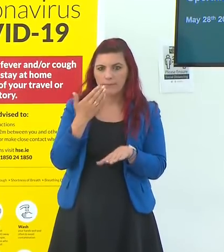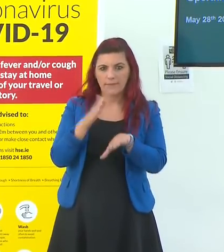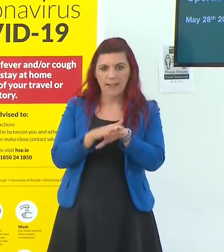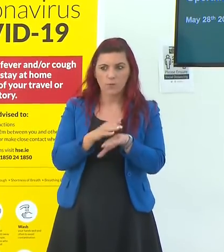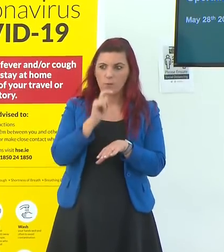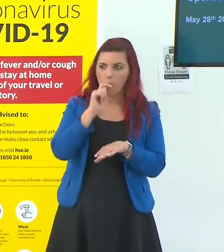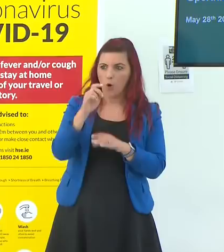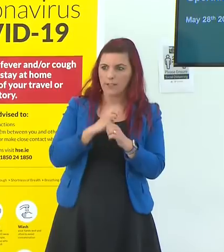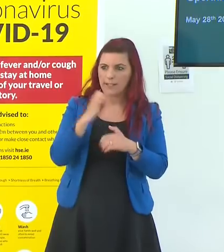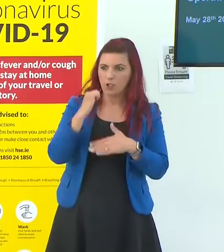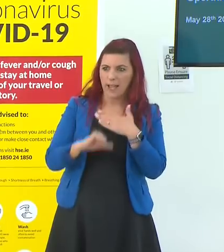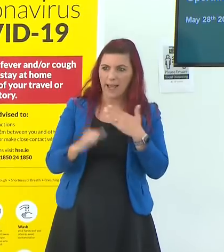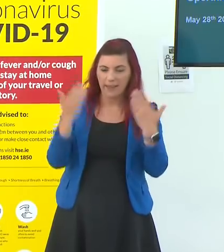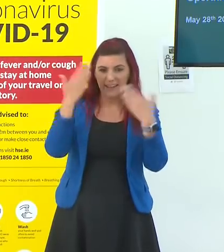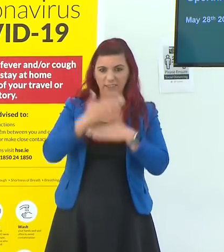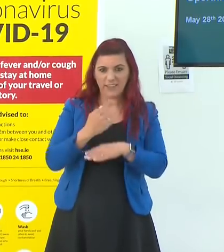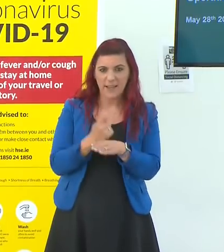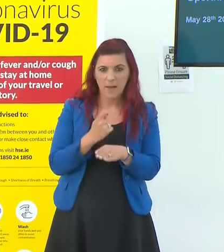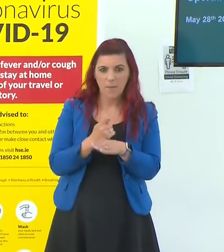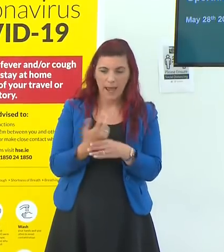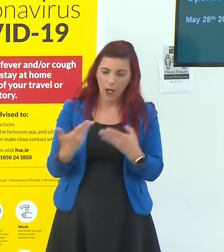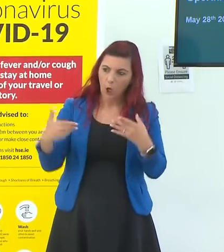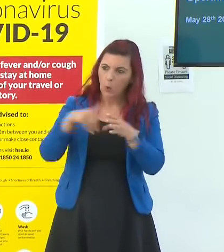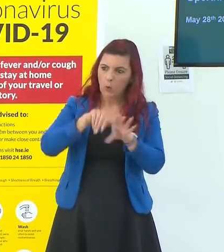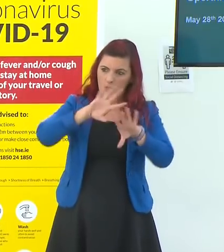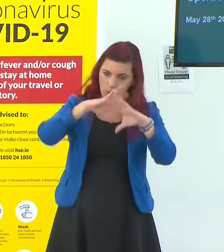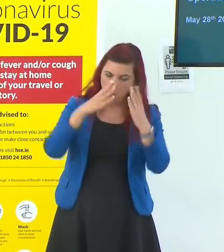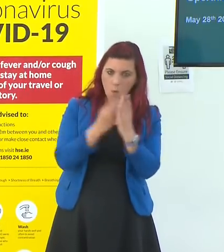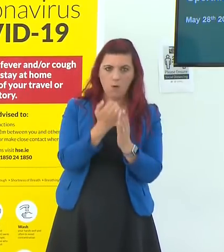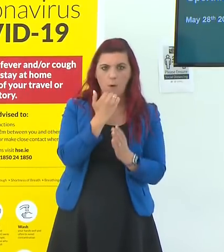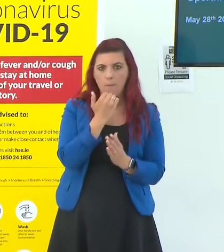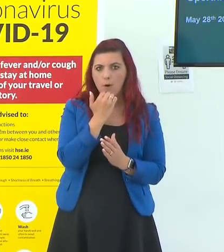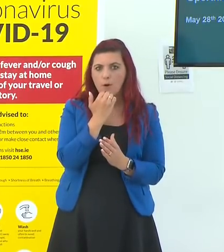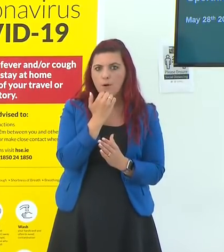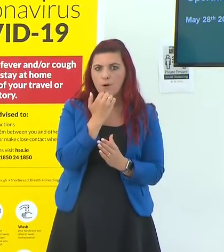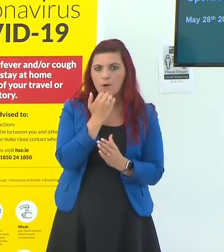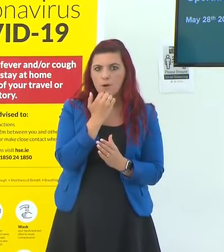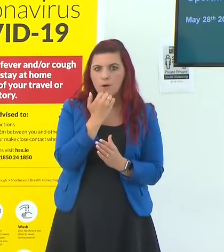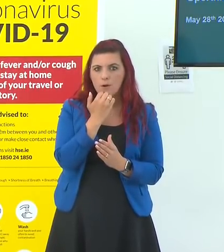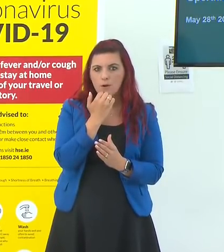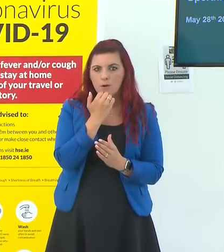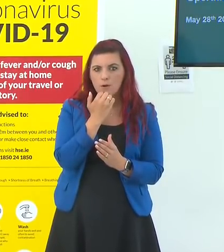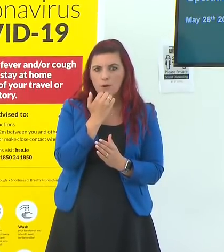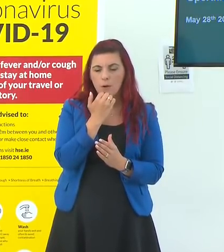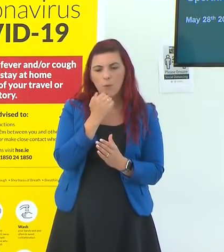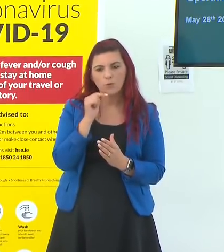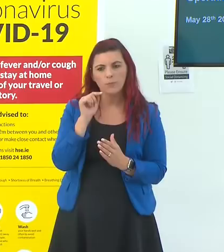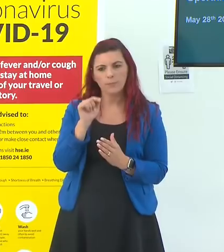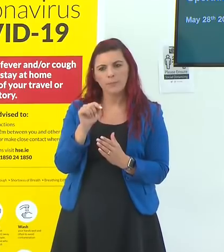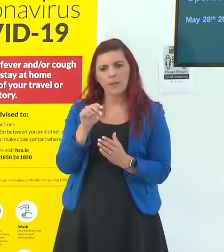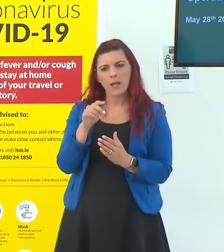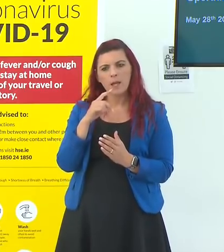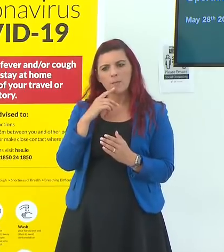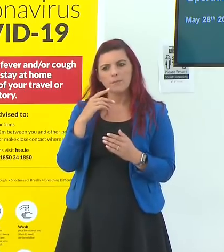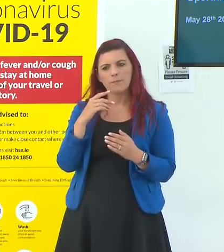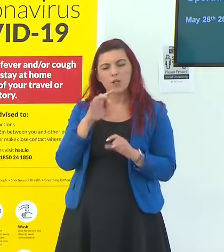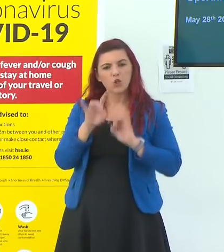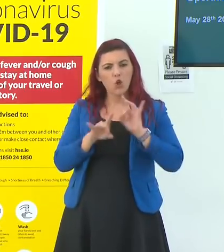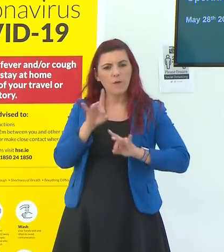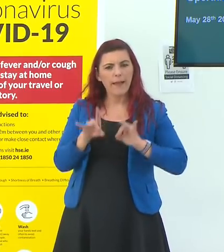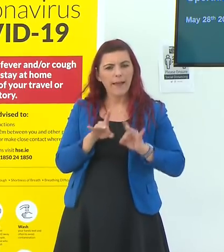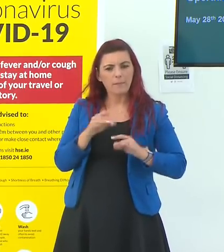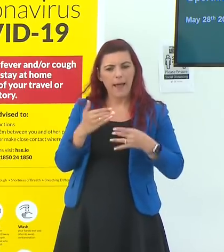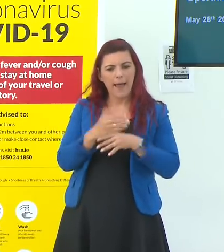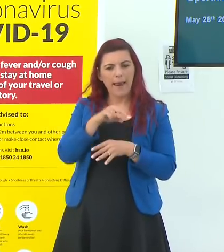heard those evening teleconferences, includes that whole figure. Now, an exercise was carried out by NEFIT where they did a survey of nursing homes